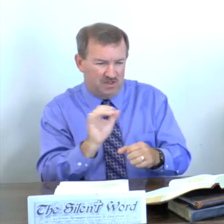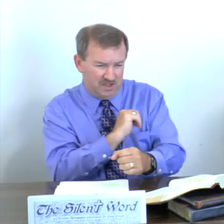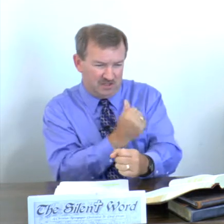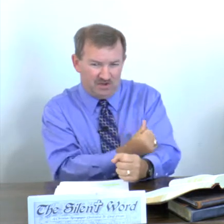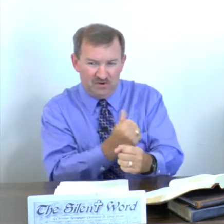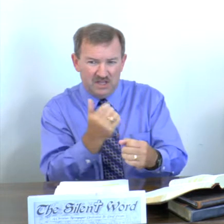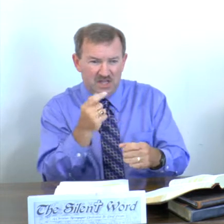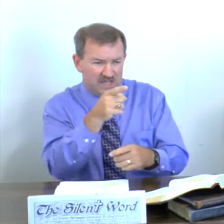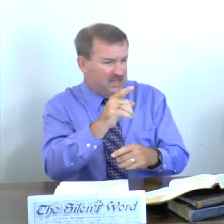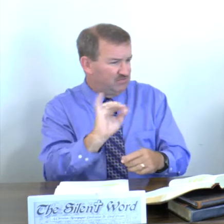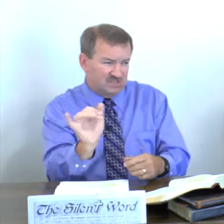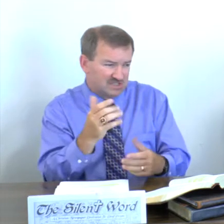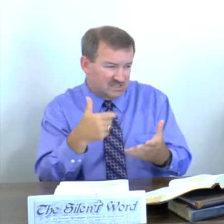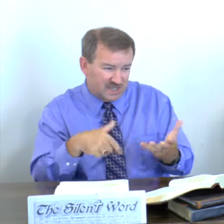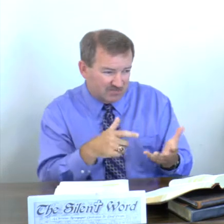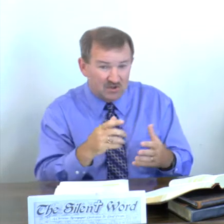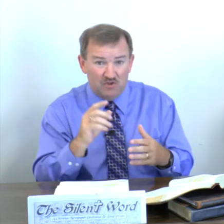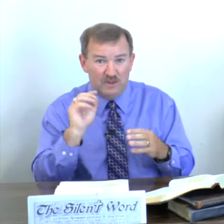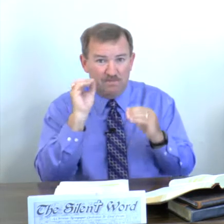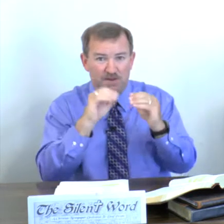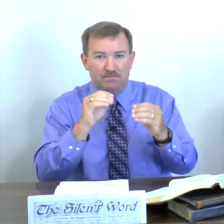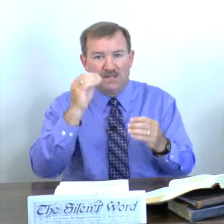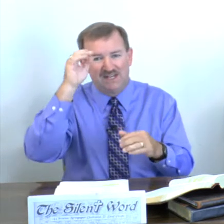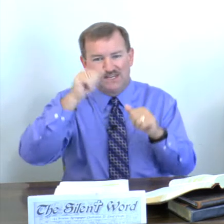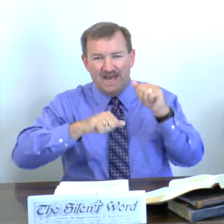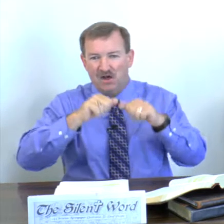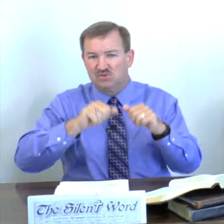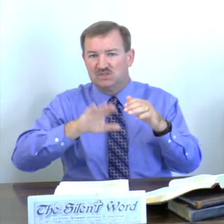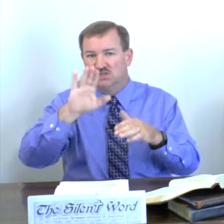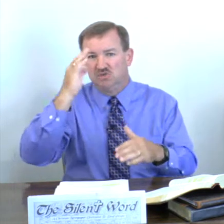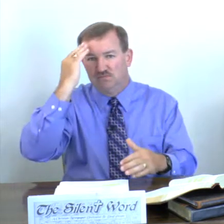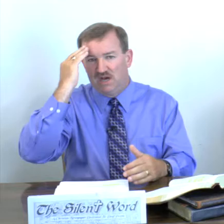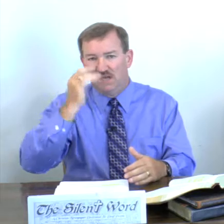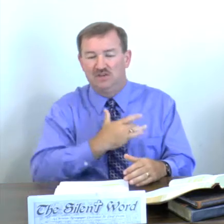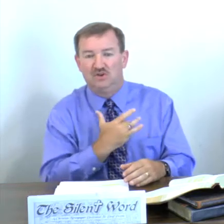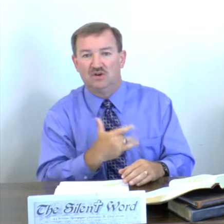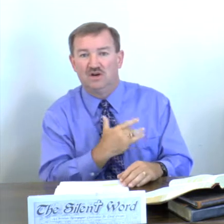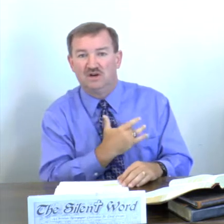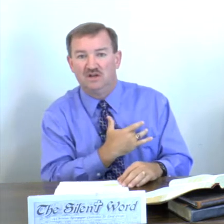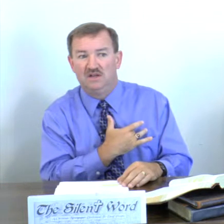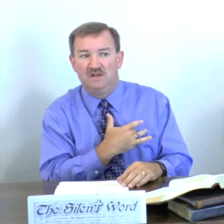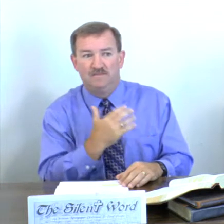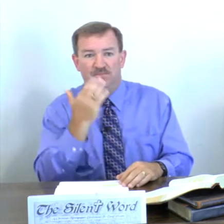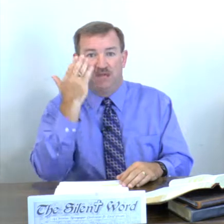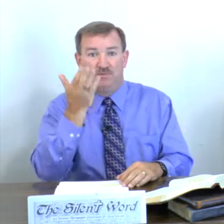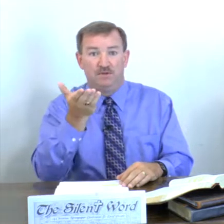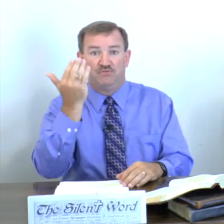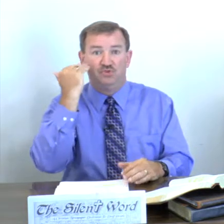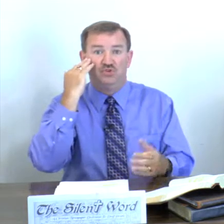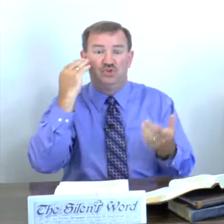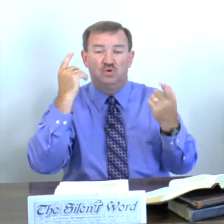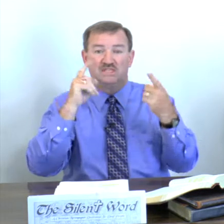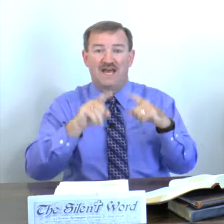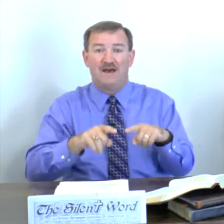the authority? He was just the same, you know, and they plant doubts in your mind and your heart. And before you know what's